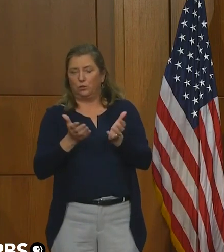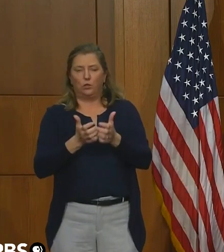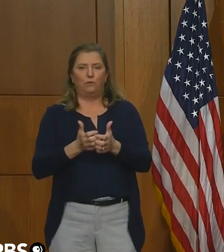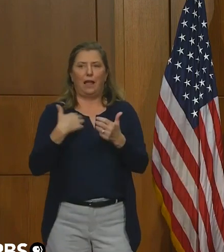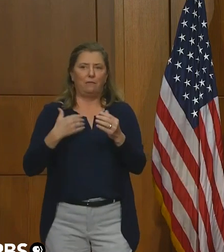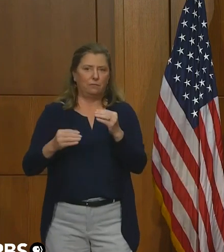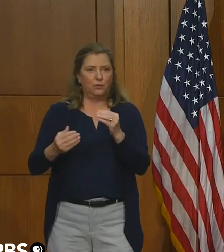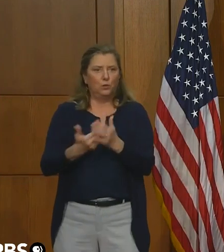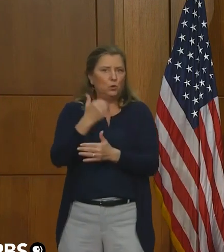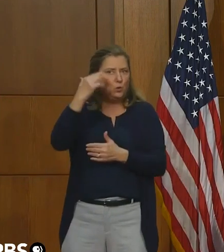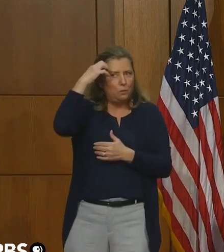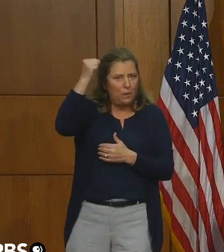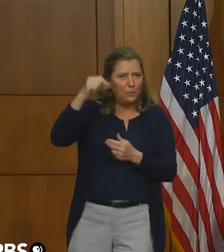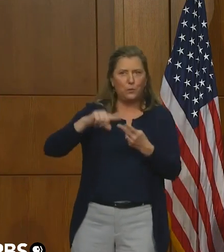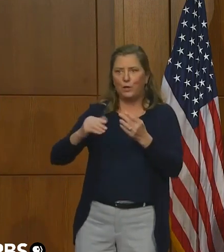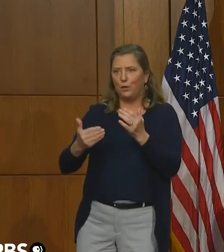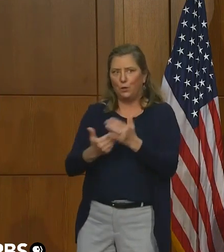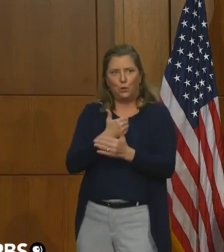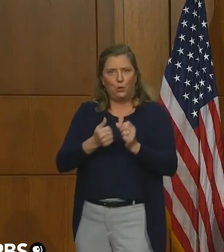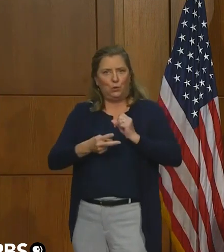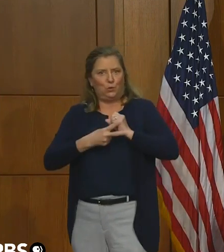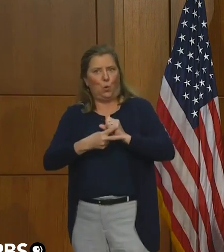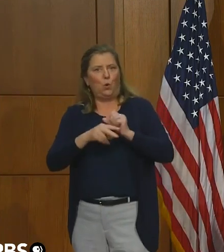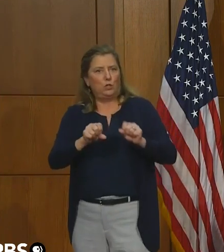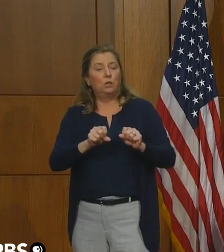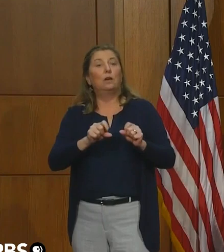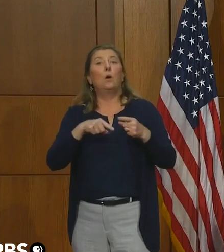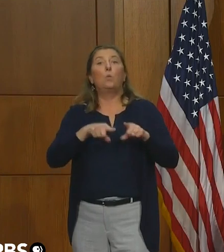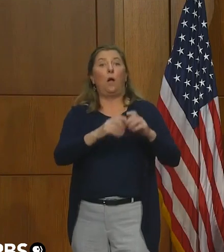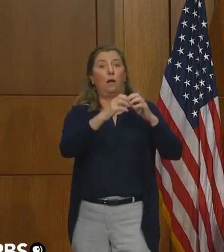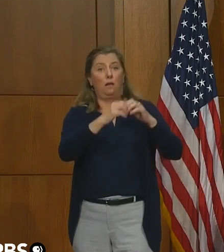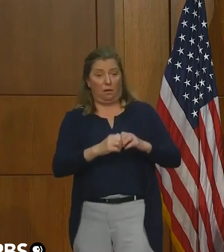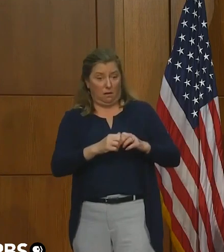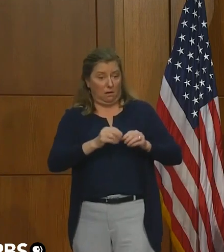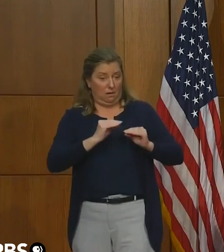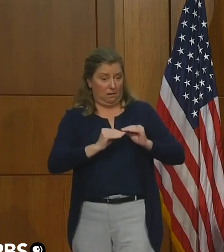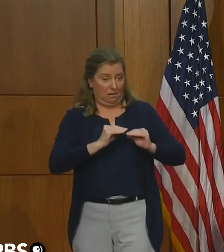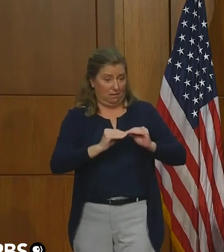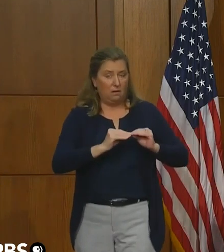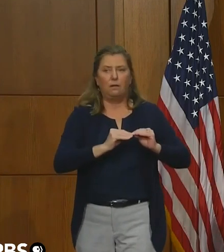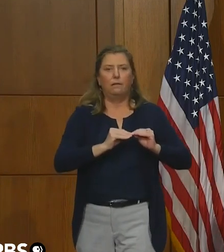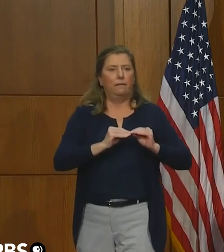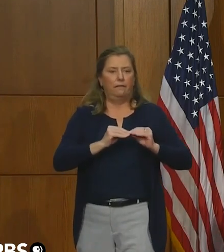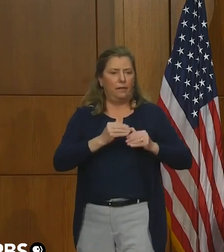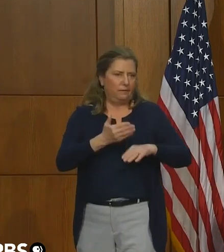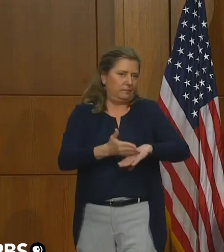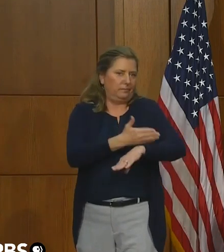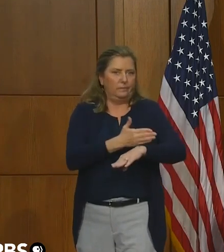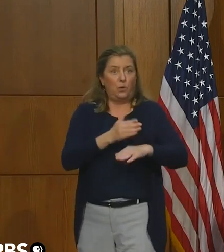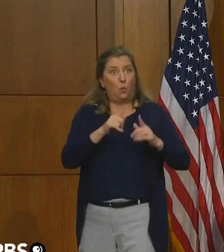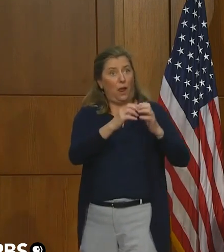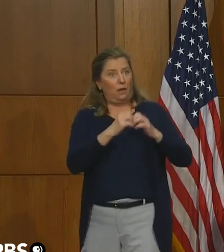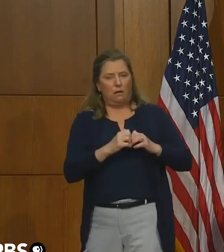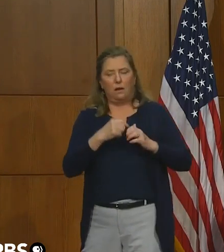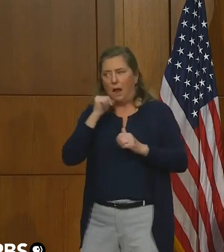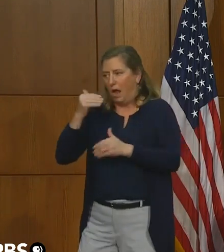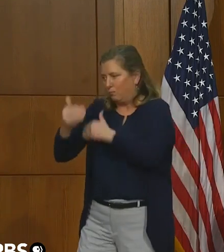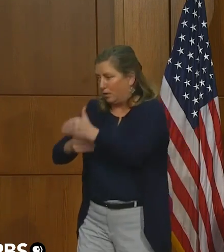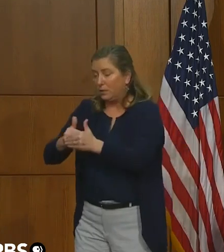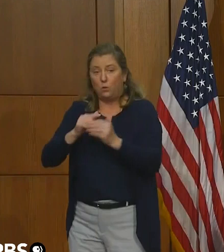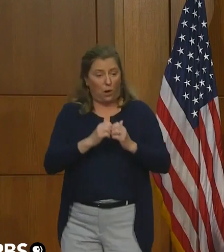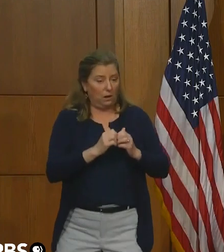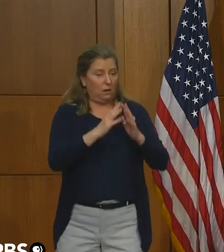new storage. While the server was down, we weren't processing things, and when the server came back up,